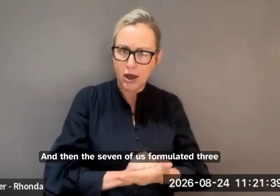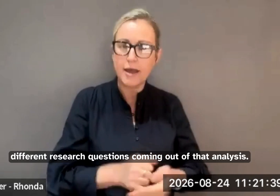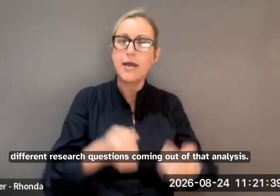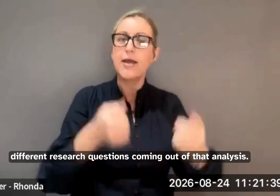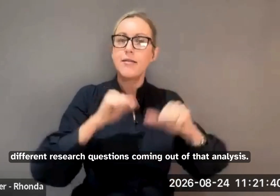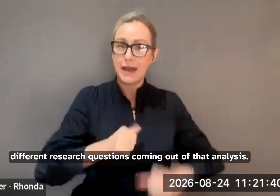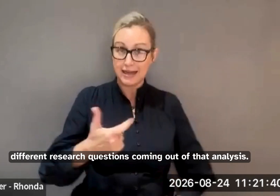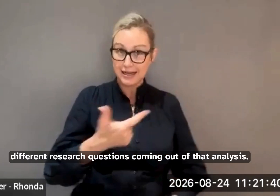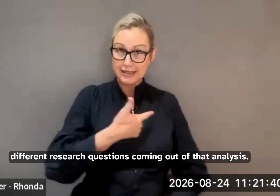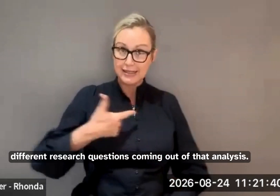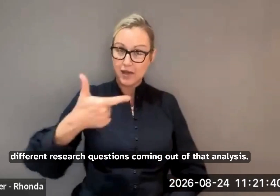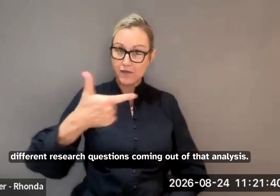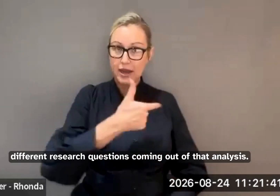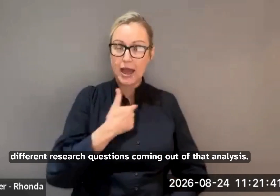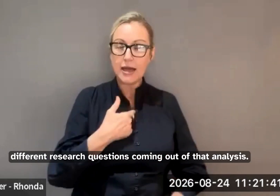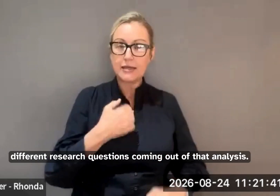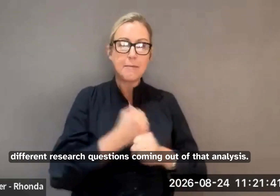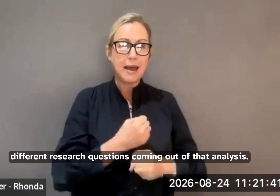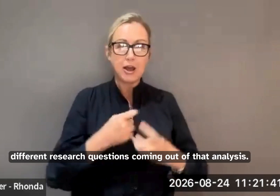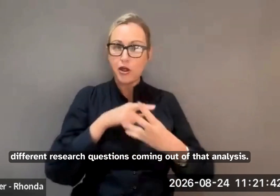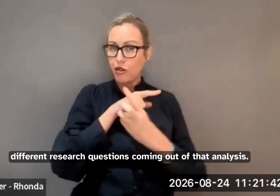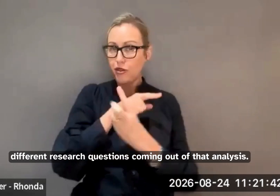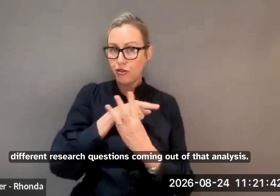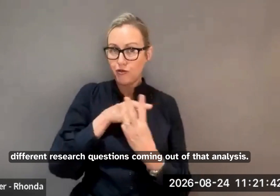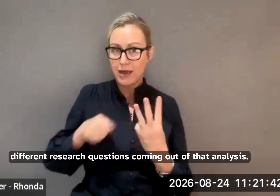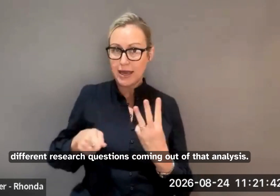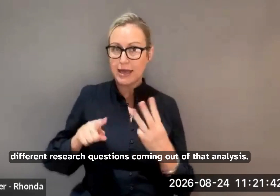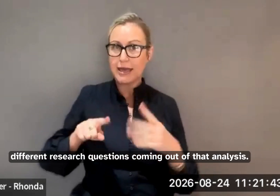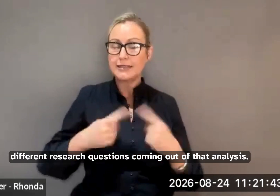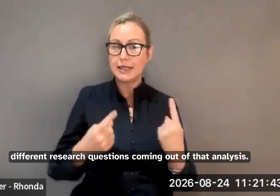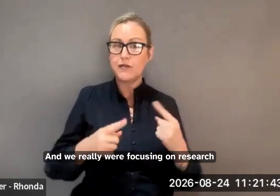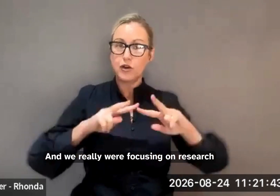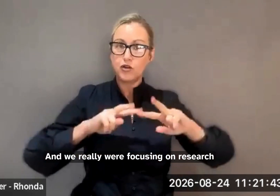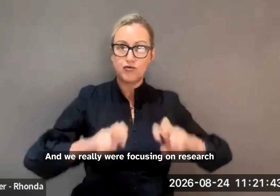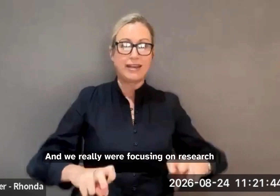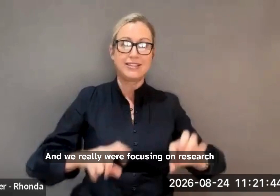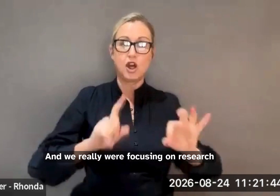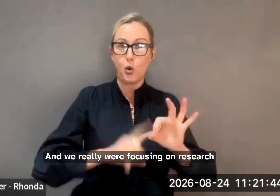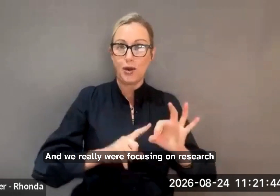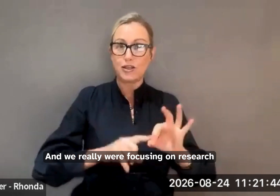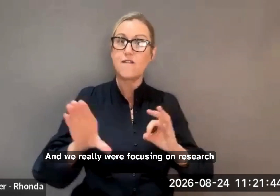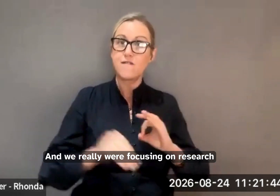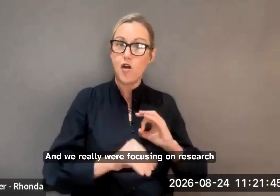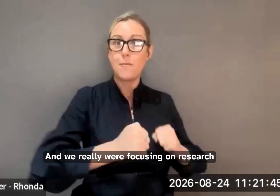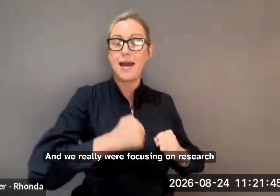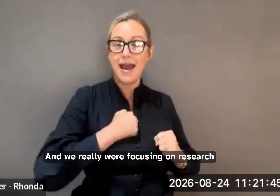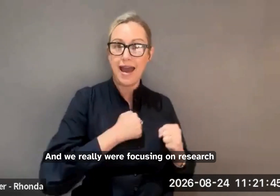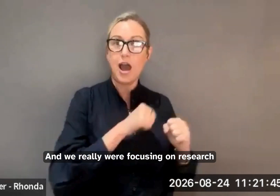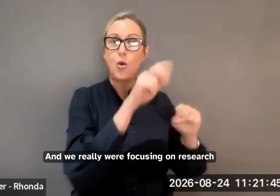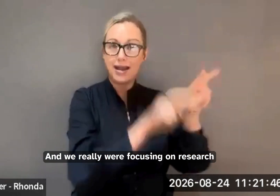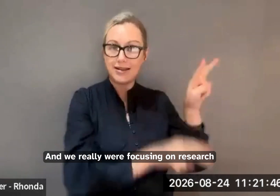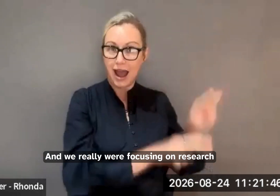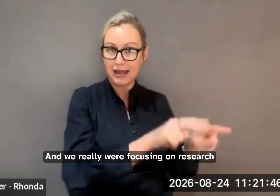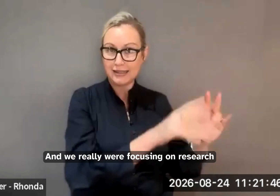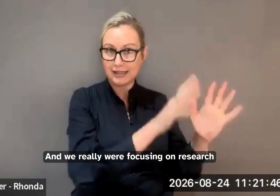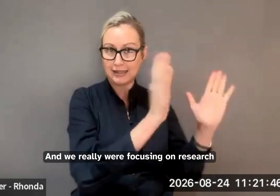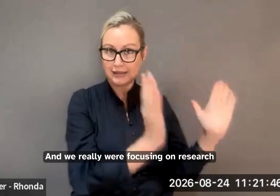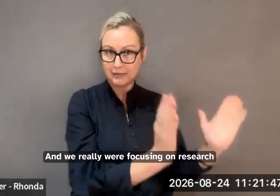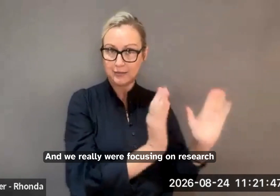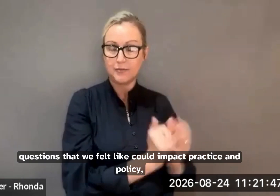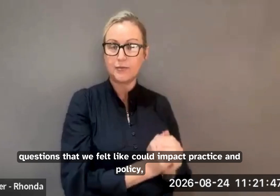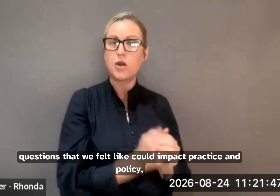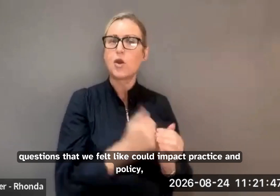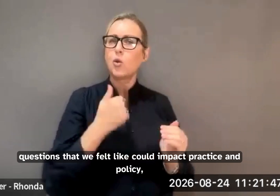formulated 3 different research questions coming out of that analysis. And we really were focusing